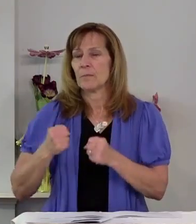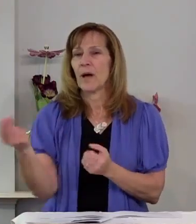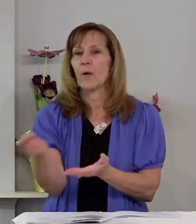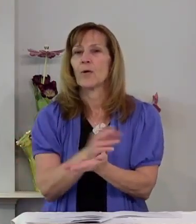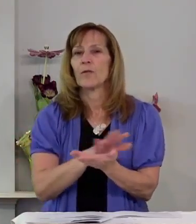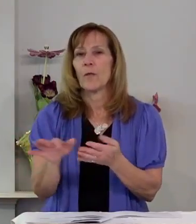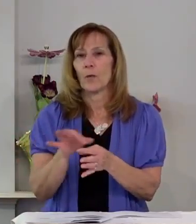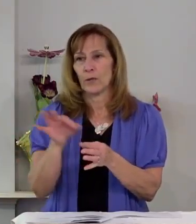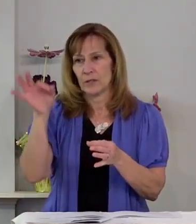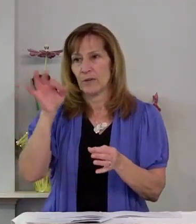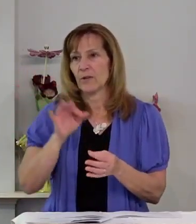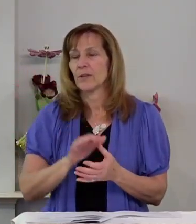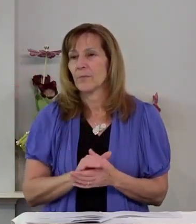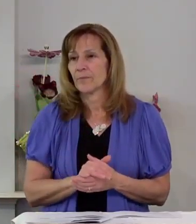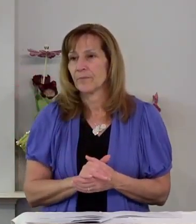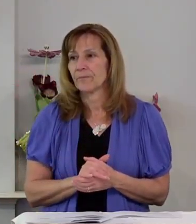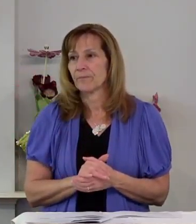Spirit.